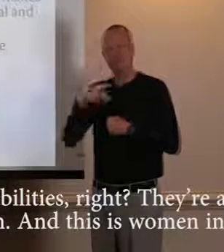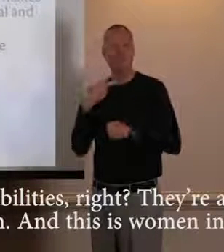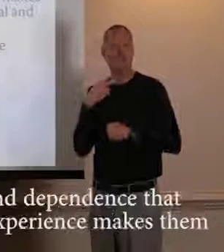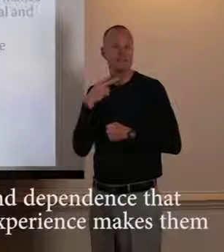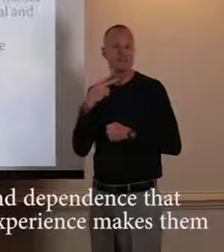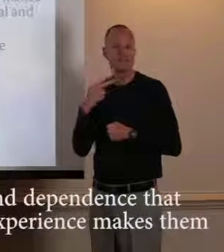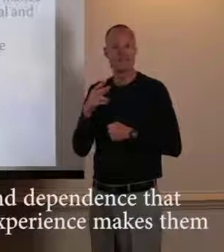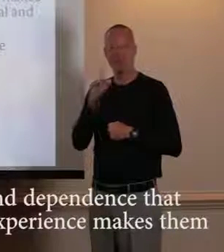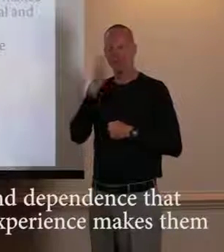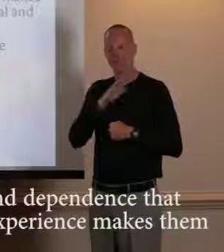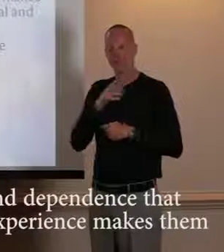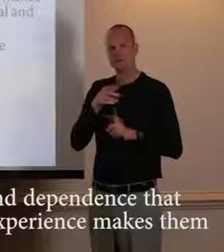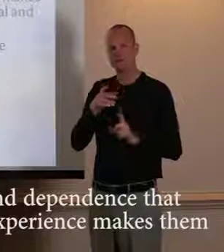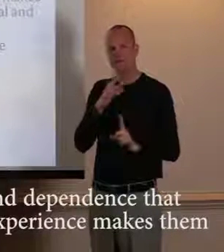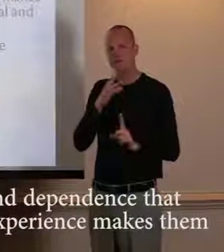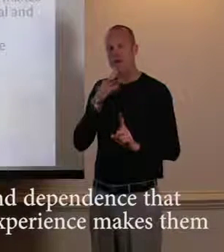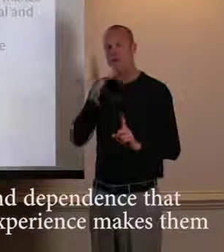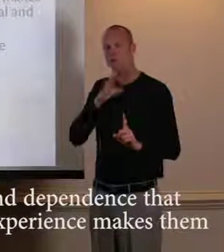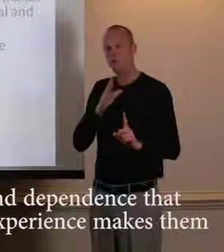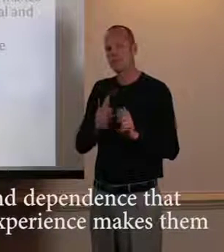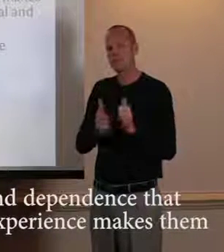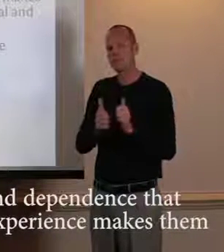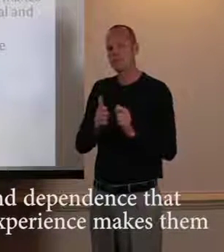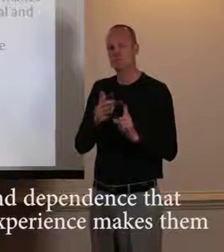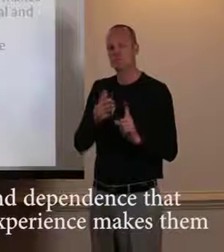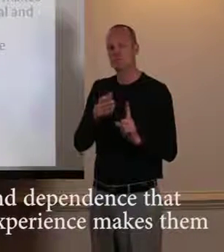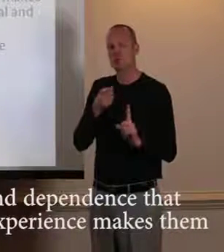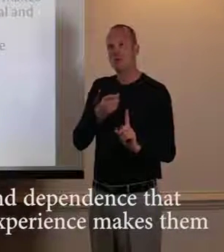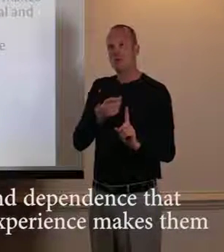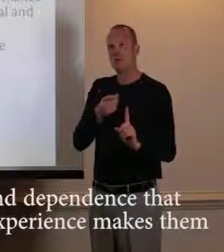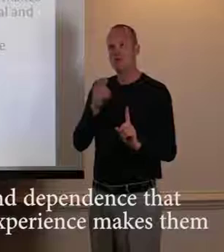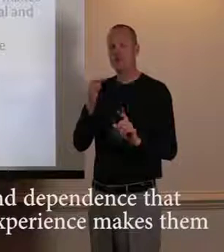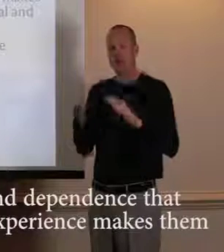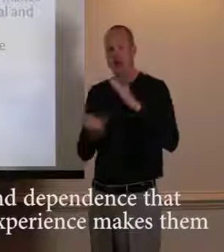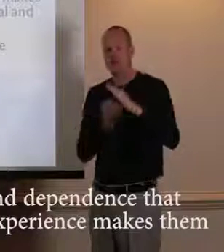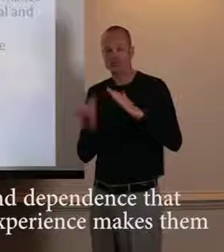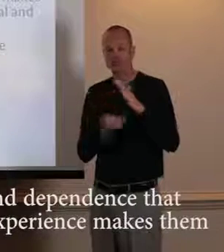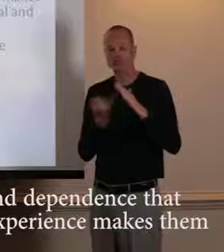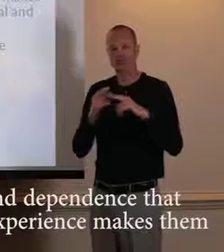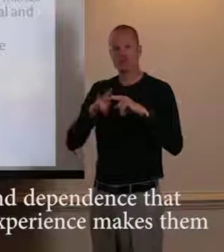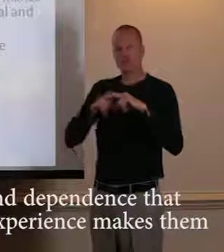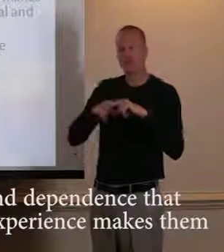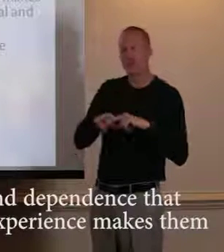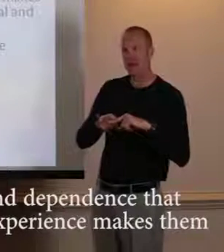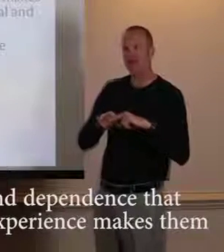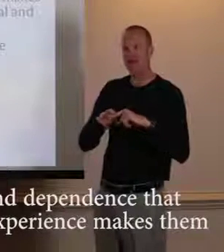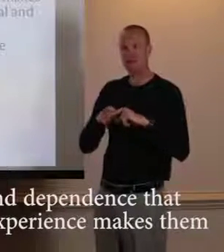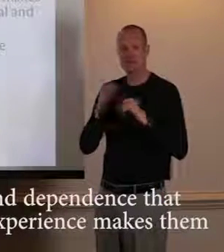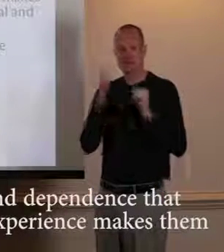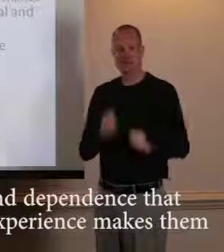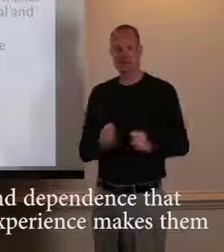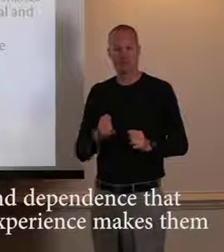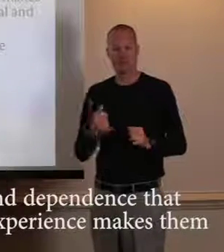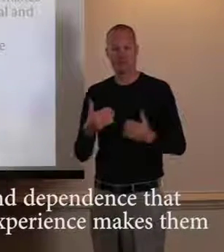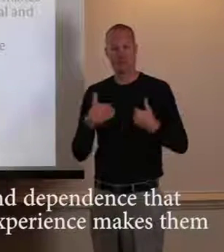women in particular. So the isolation and dependence that individuals with disabilities experience makes